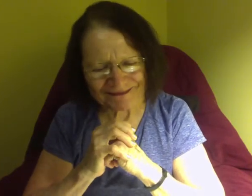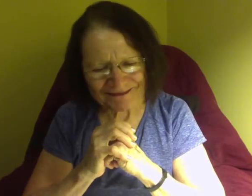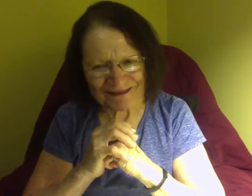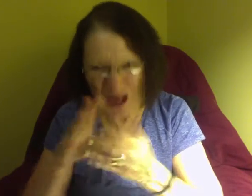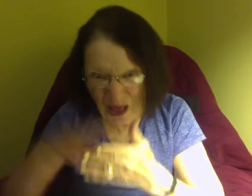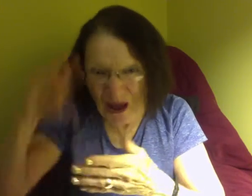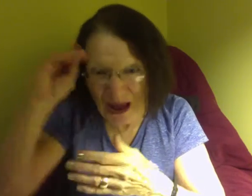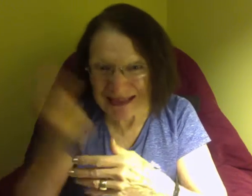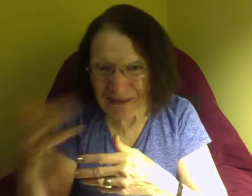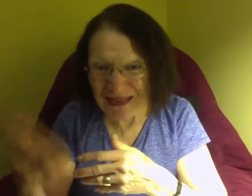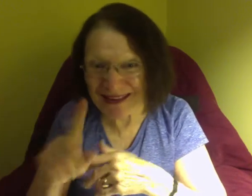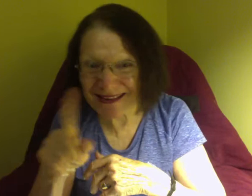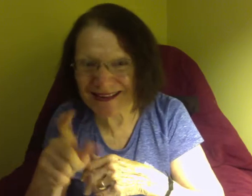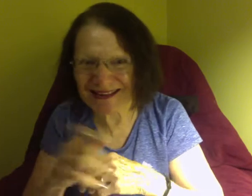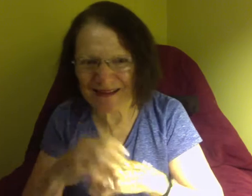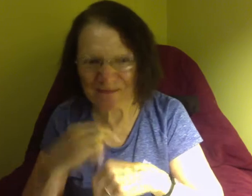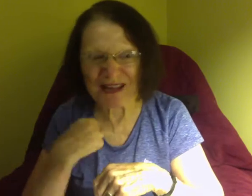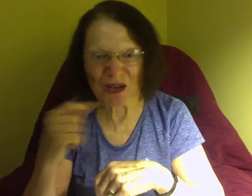that's it that's